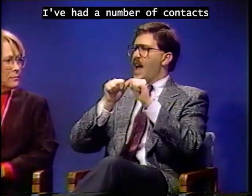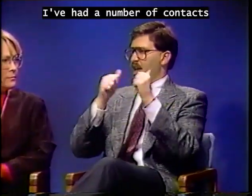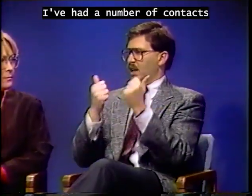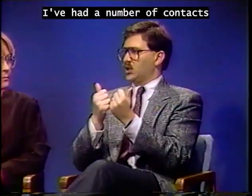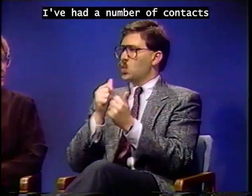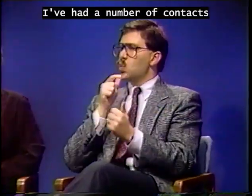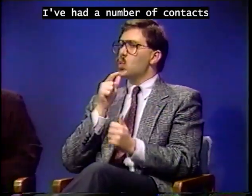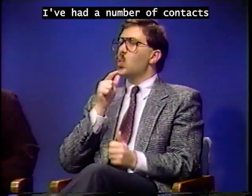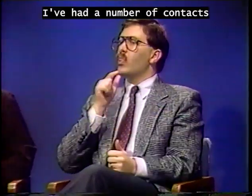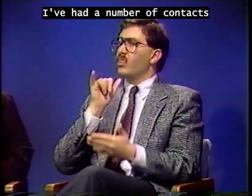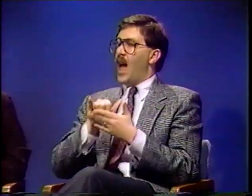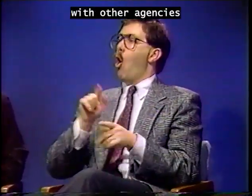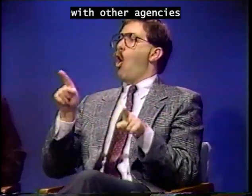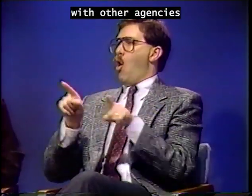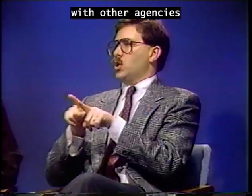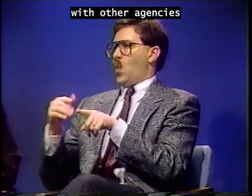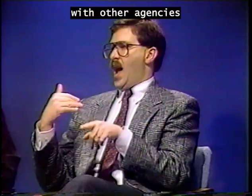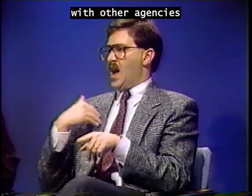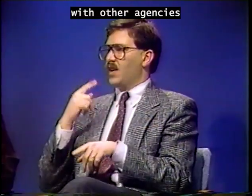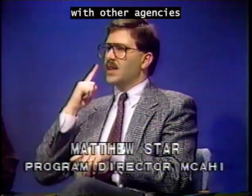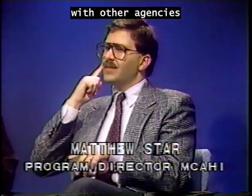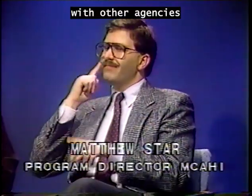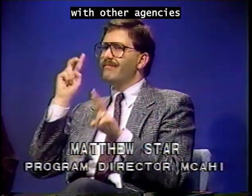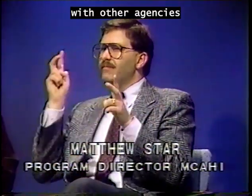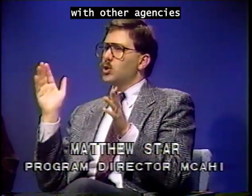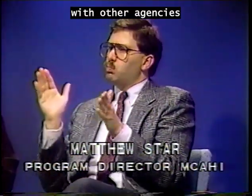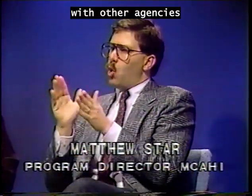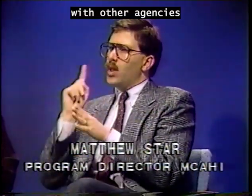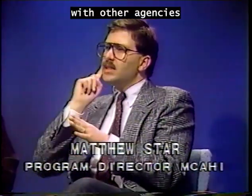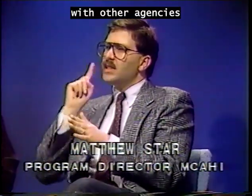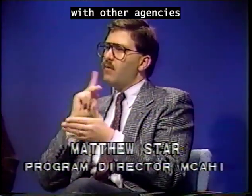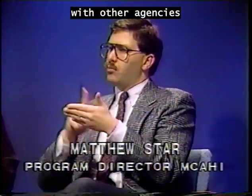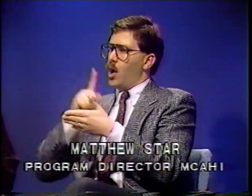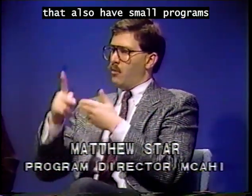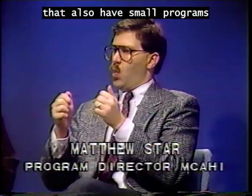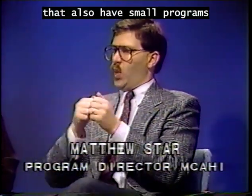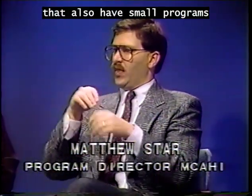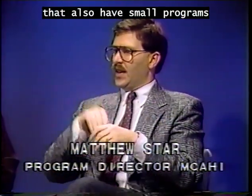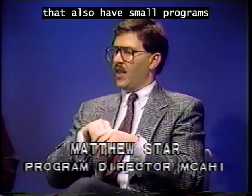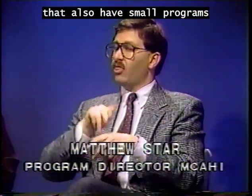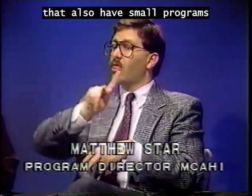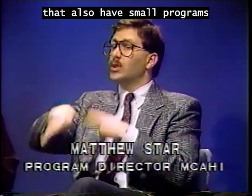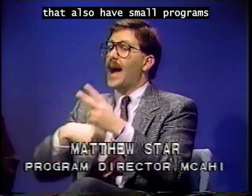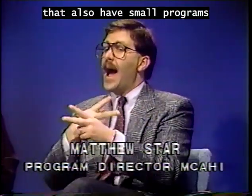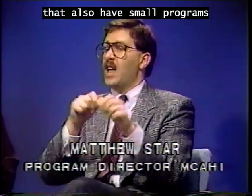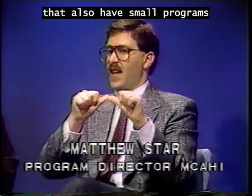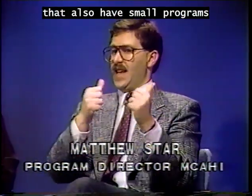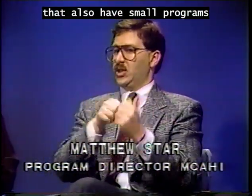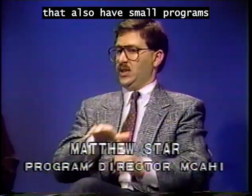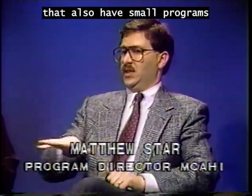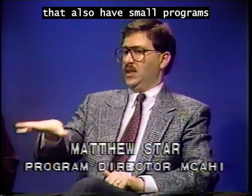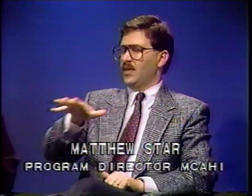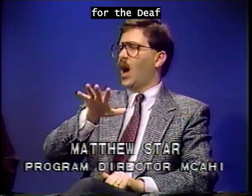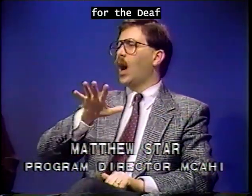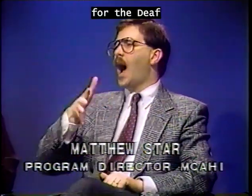I've had a number of contacts with other agencies that also have small programs for the